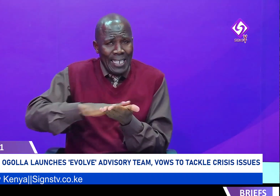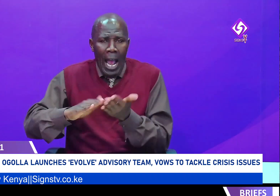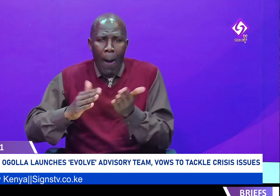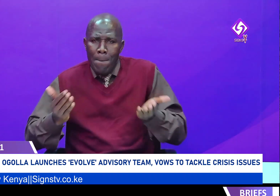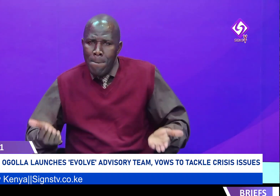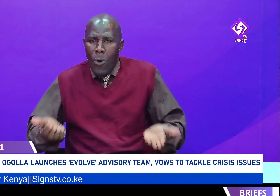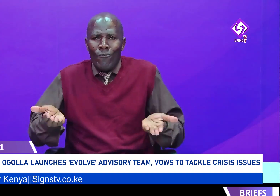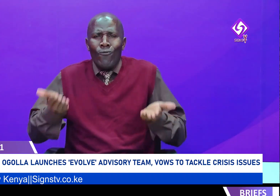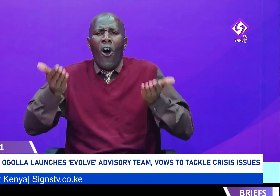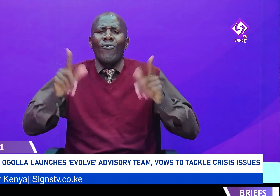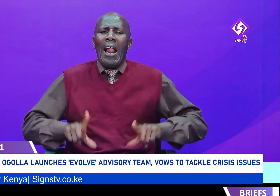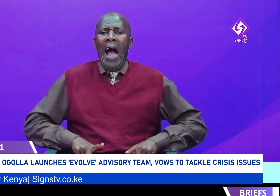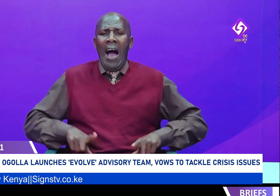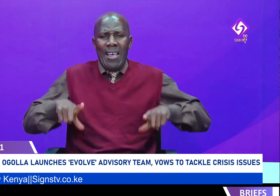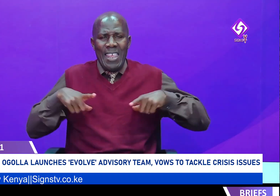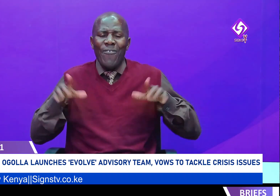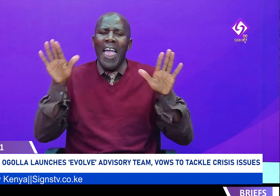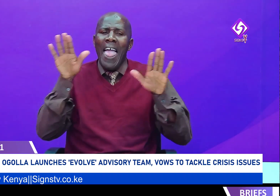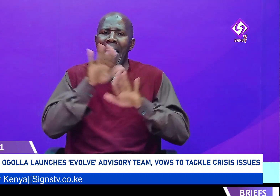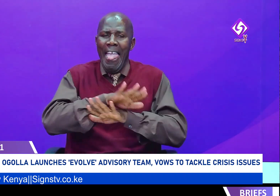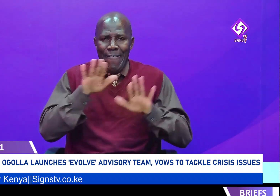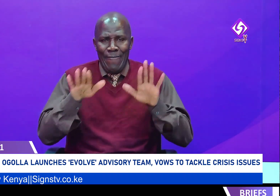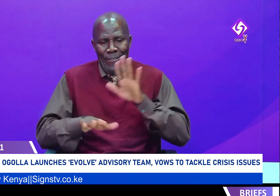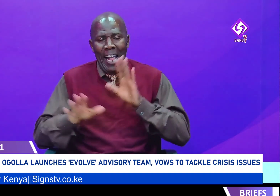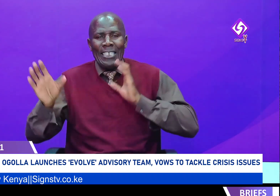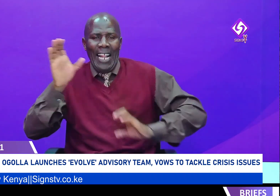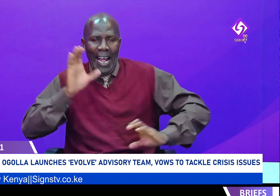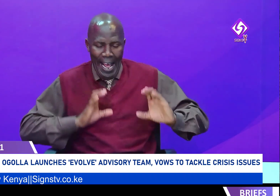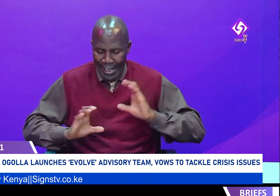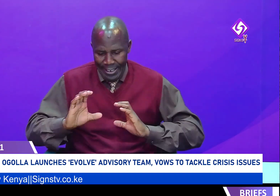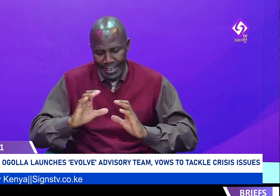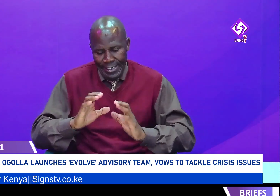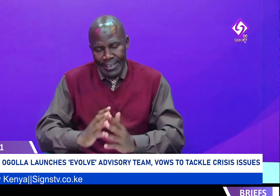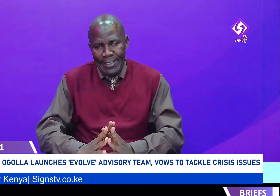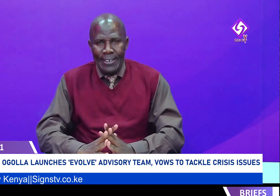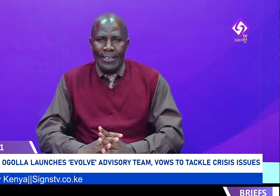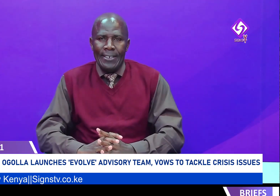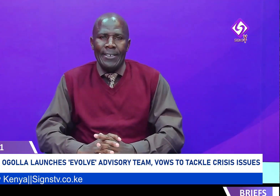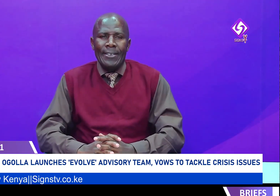to fundamentally improve the lives of every citizen.